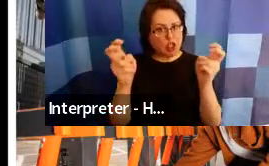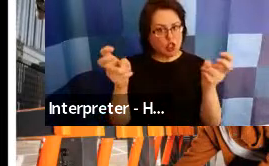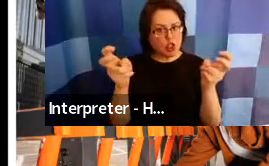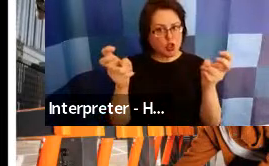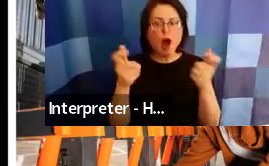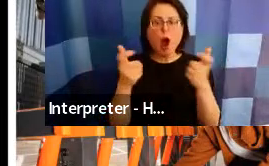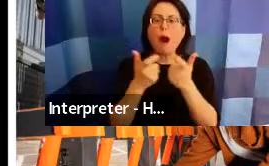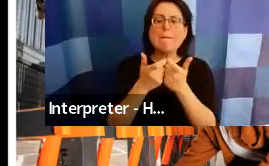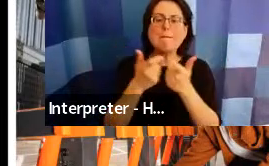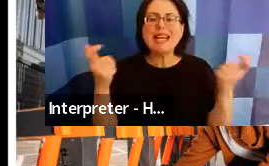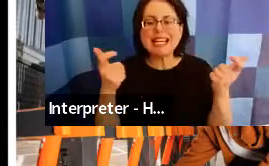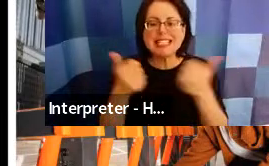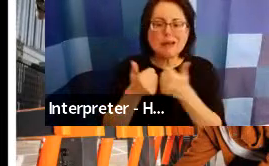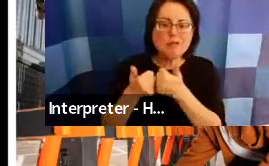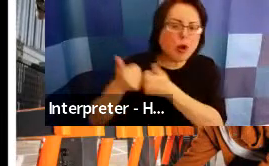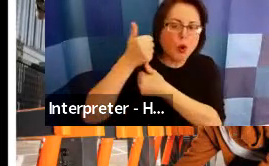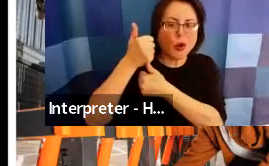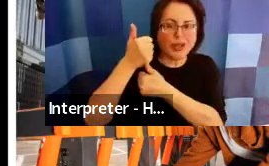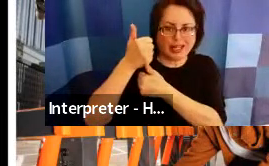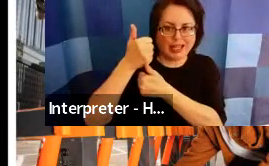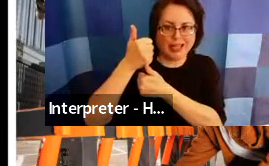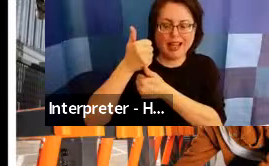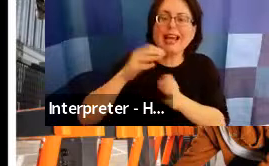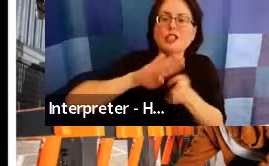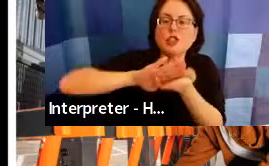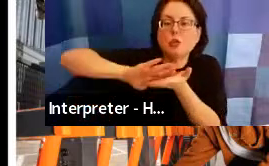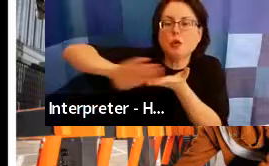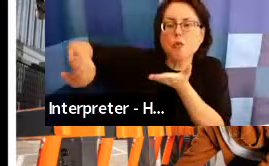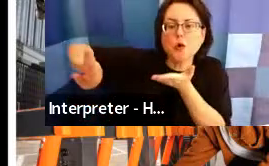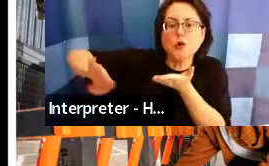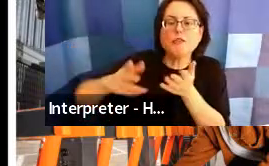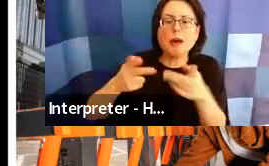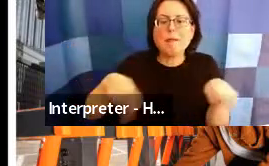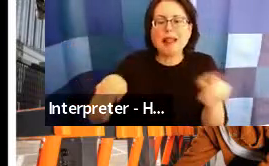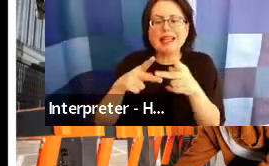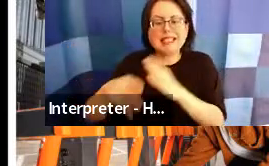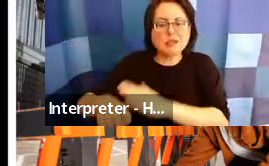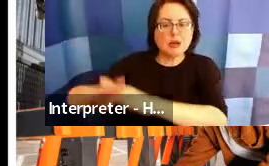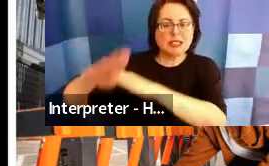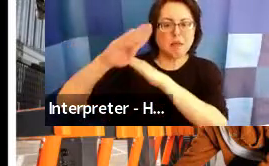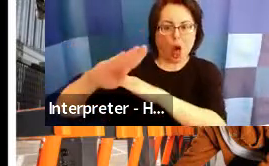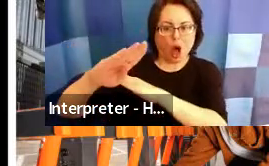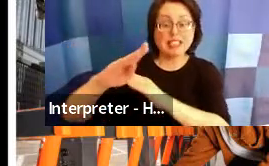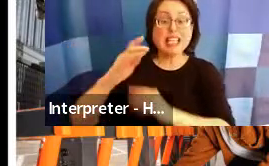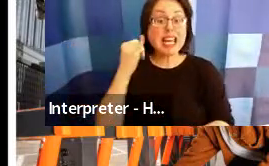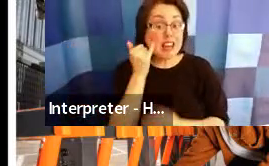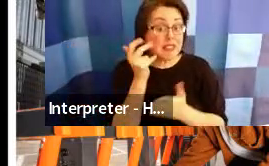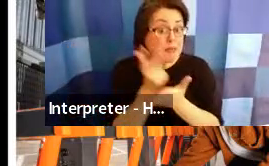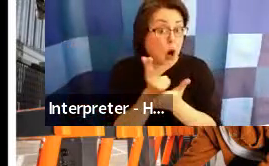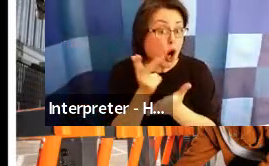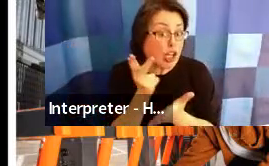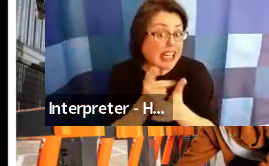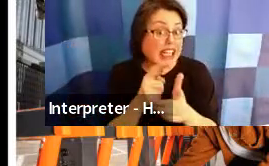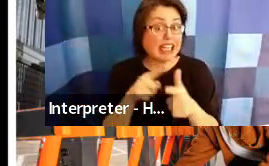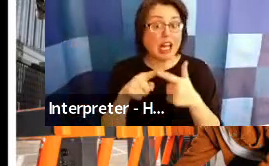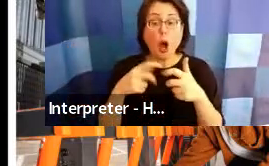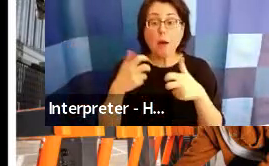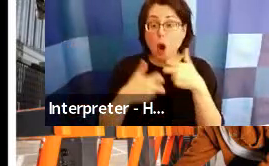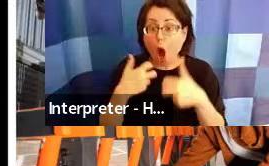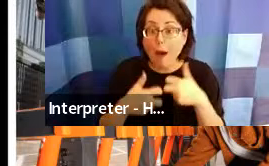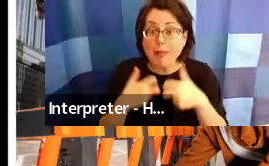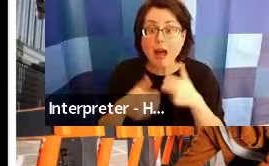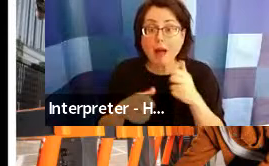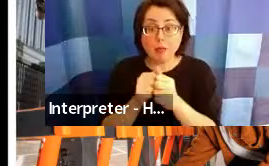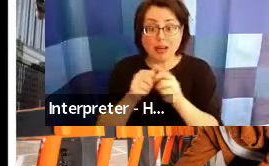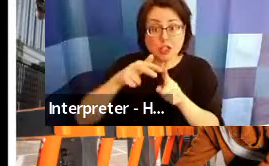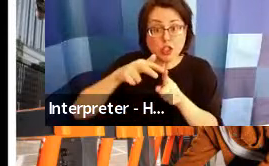biggest priority above anything else. Anytime an issue, whether it's a parking issue or a problem with a scooter or a blocked sidewalk, is